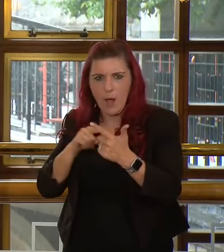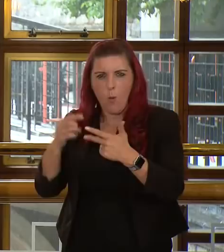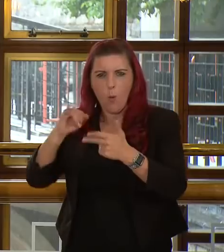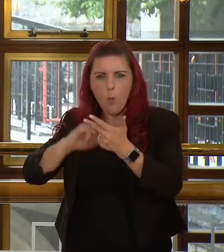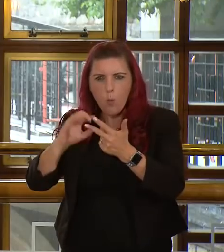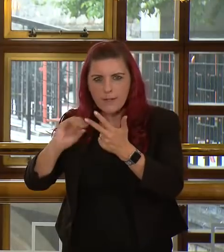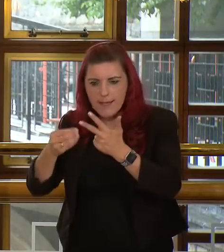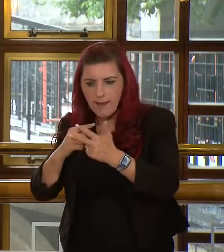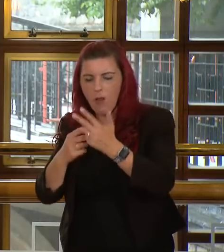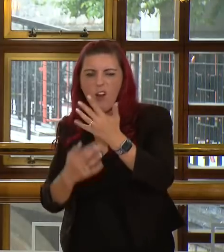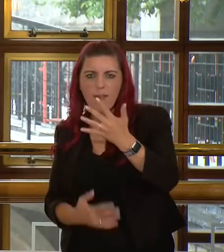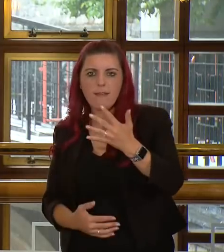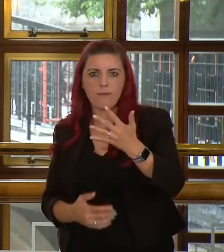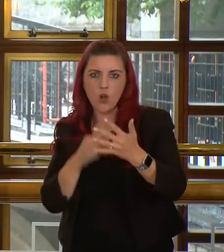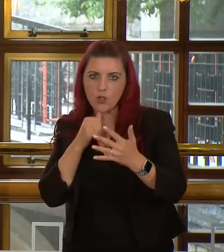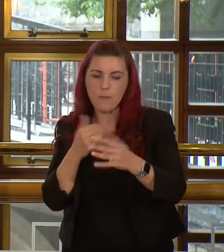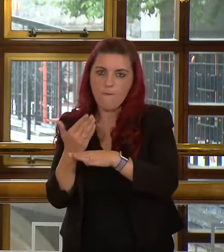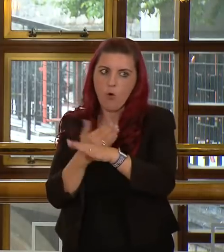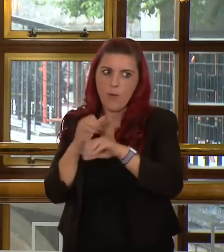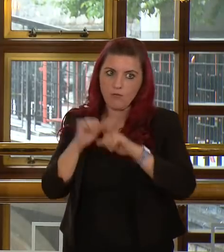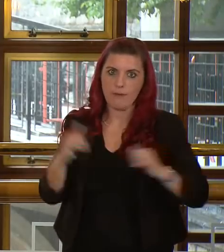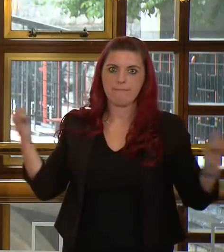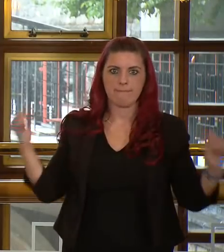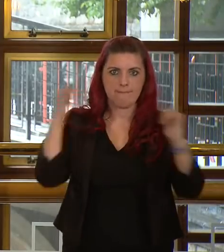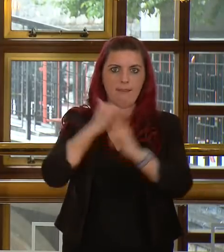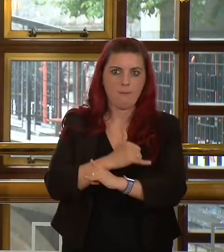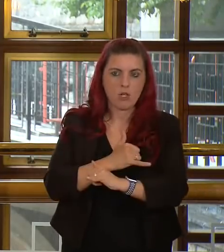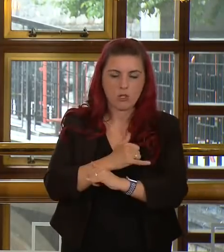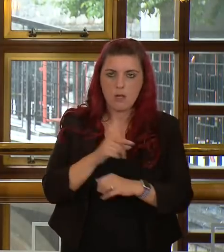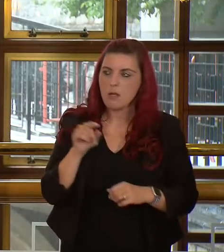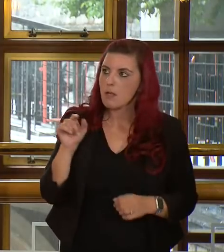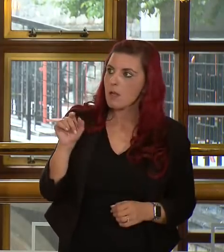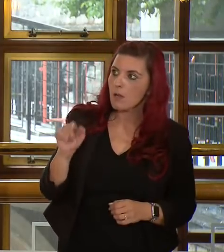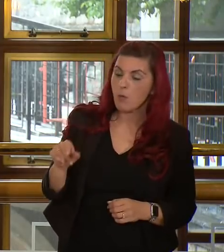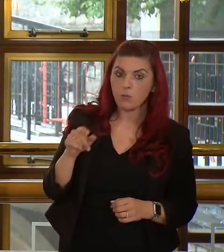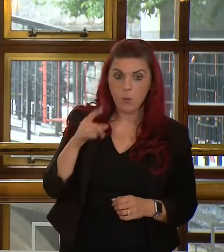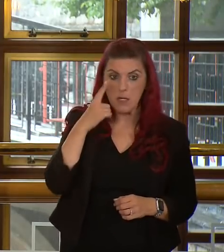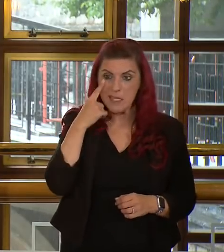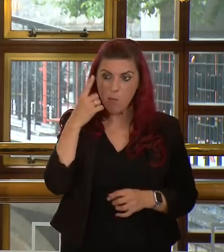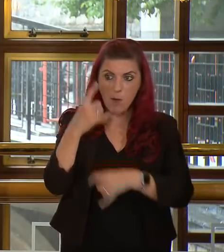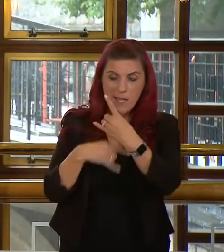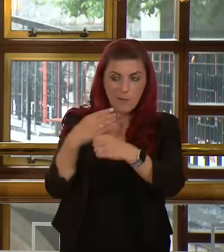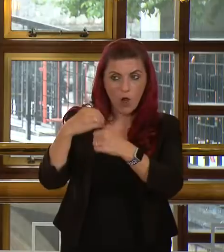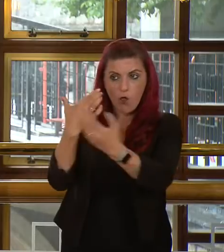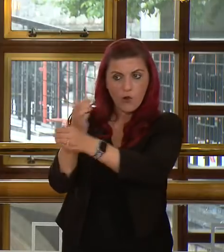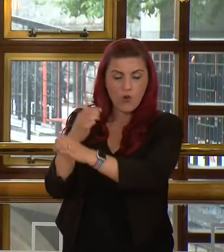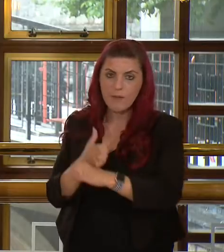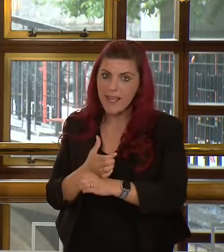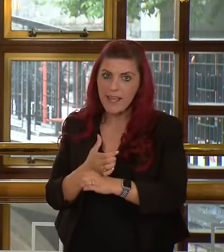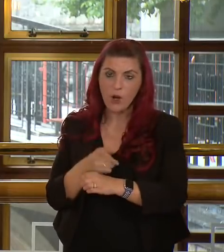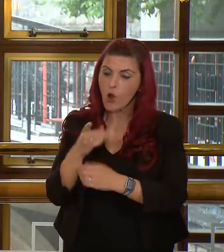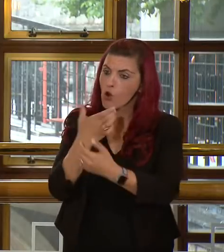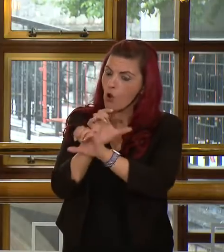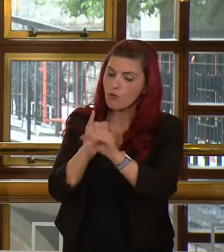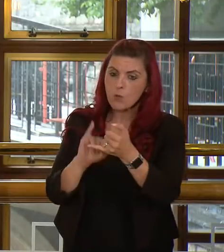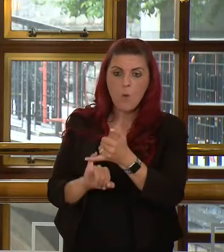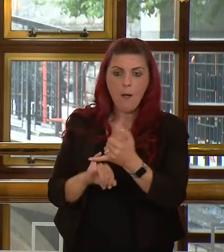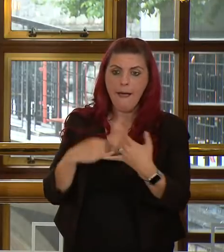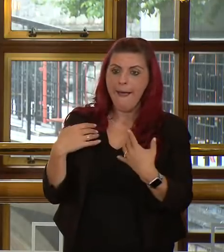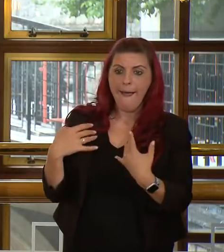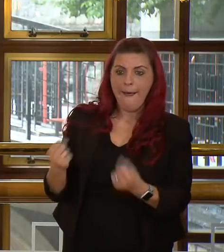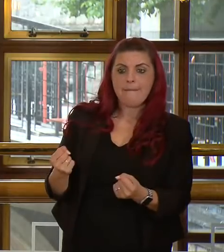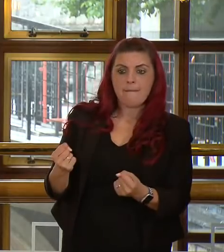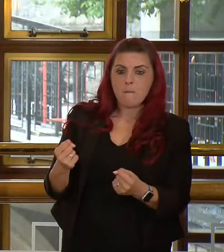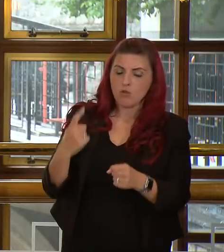I suppose beyond that, we are seeing what is happening in other countries, even countries that have had